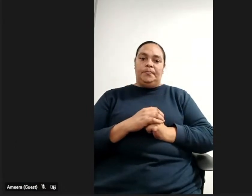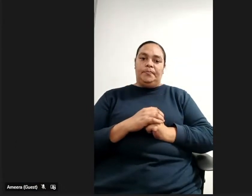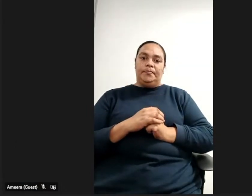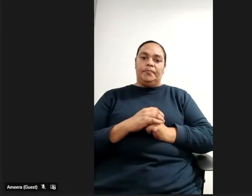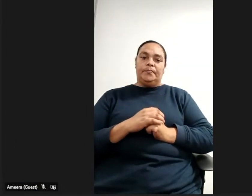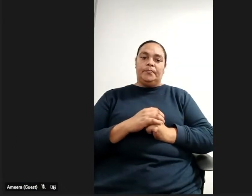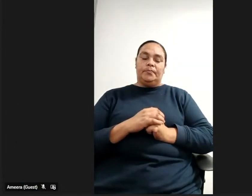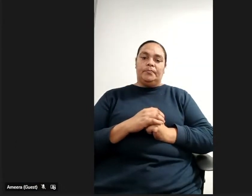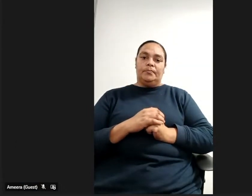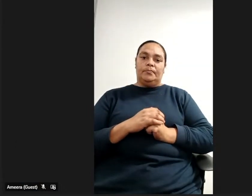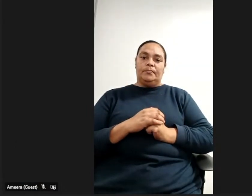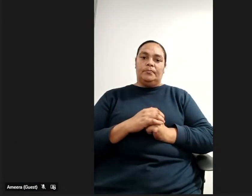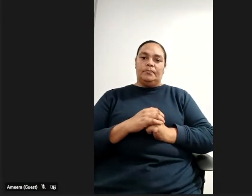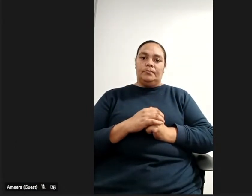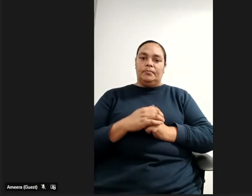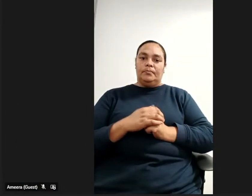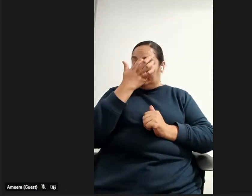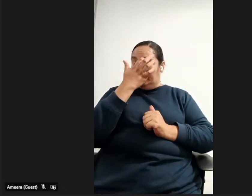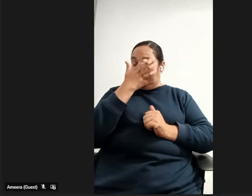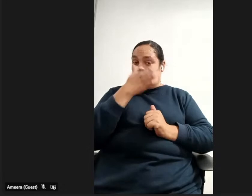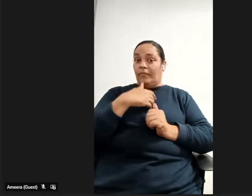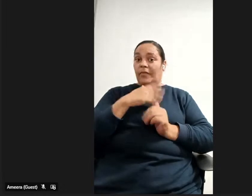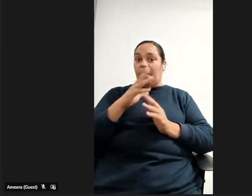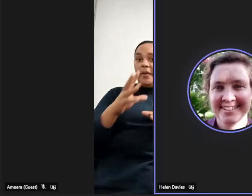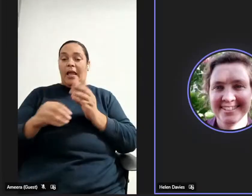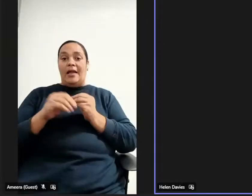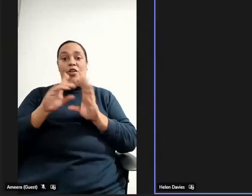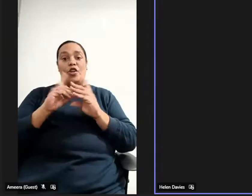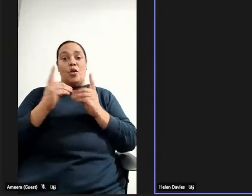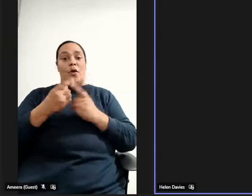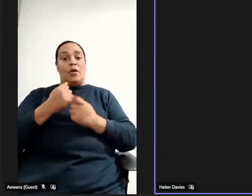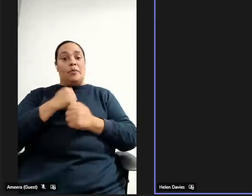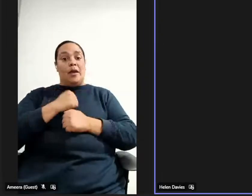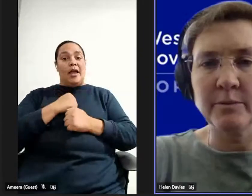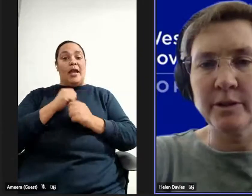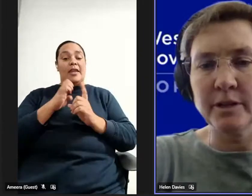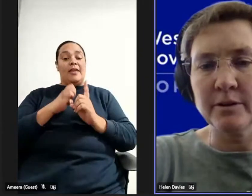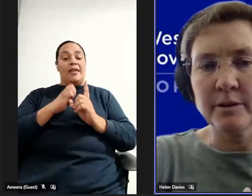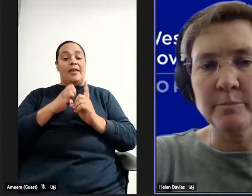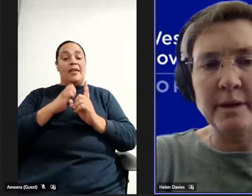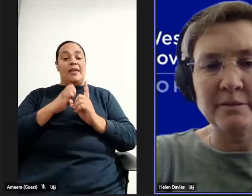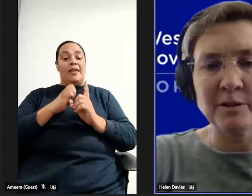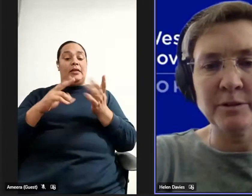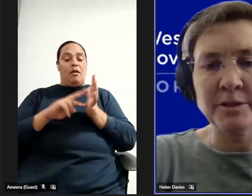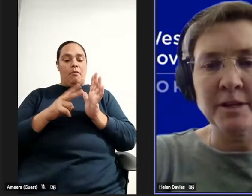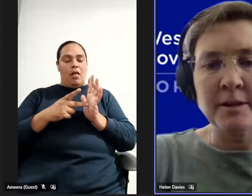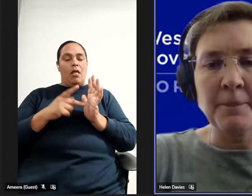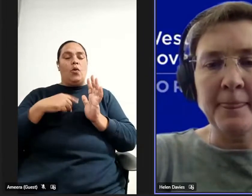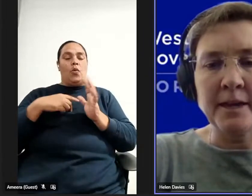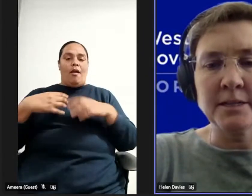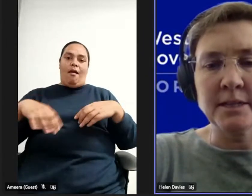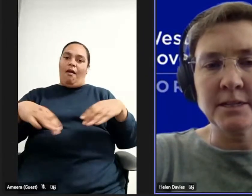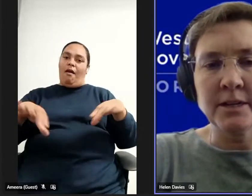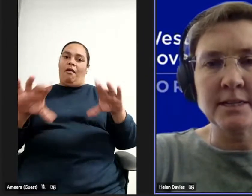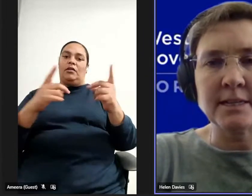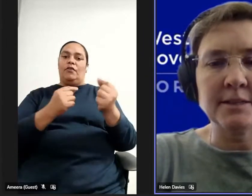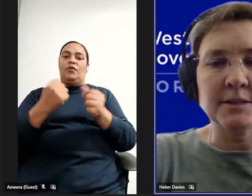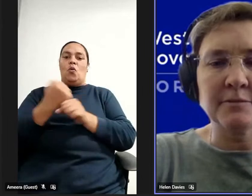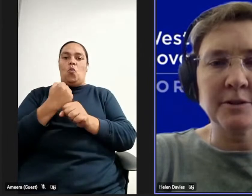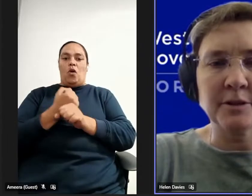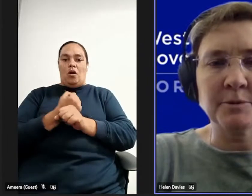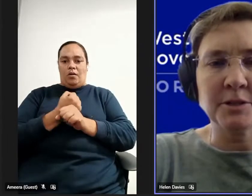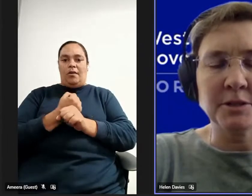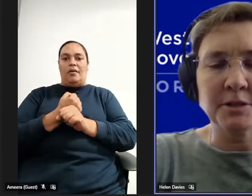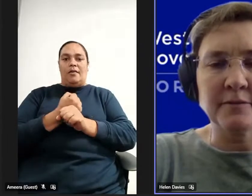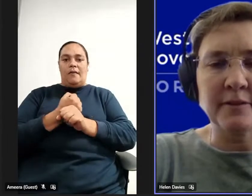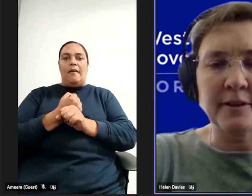Possibly just to add that our Department of Environmental Affairs and Development Planning is actively working on biofuels. So that's to understand